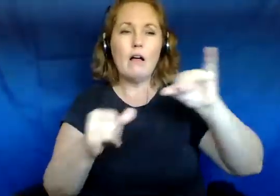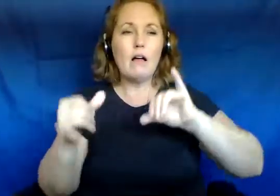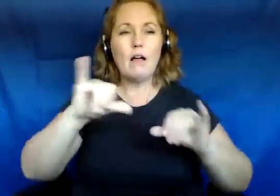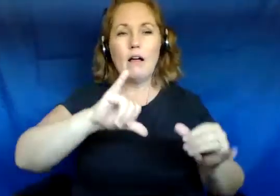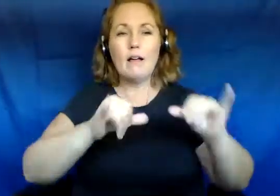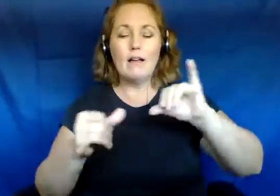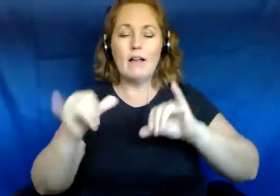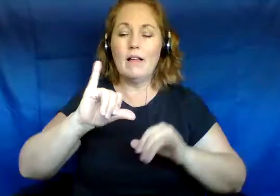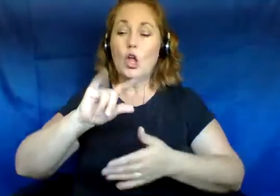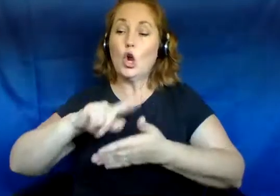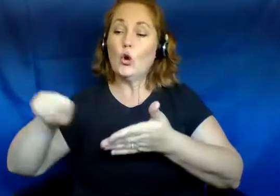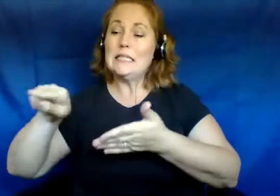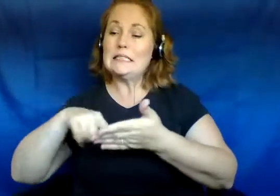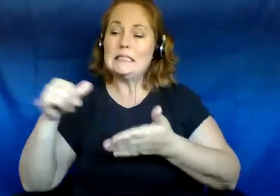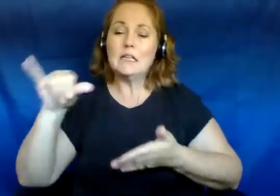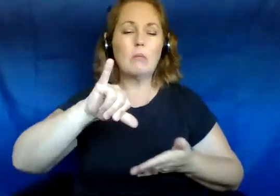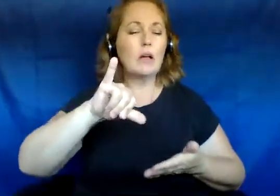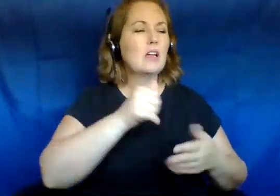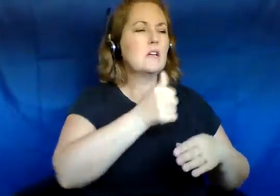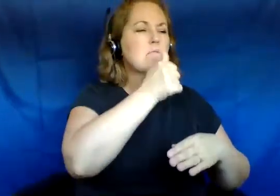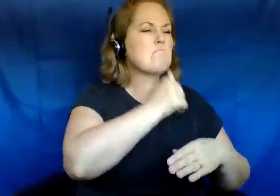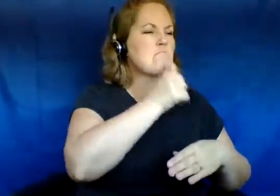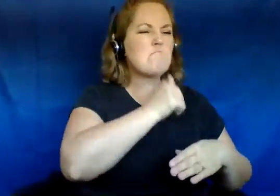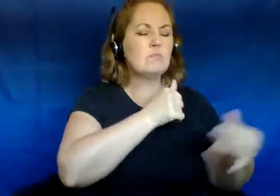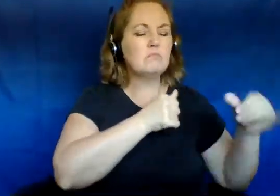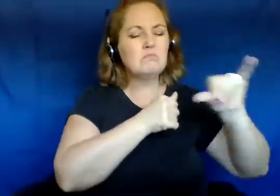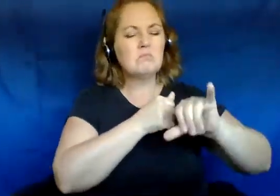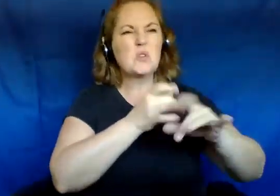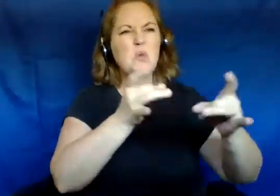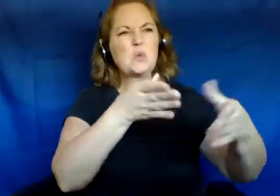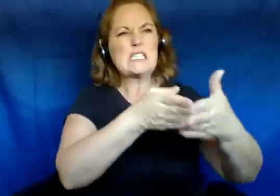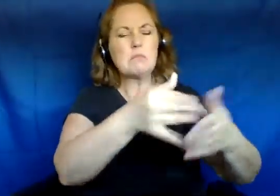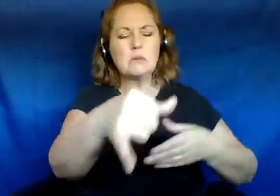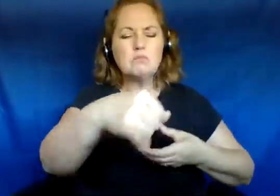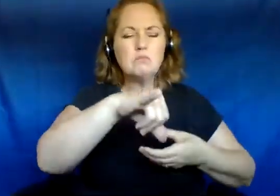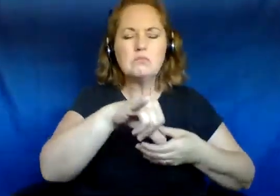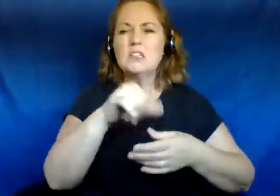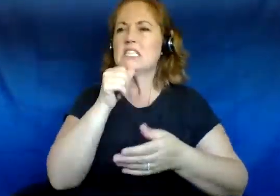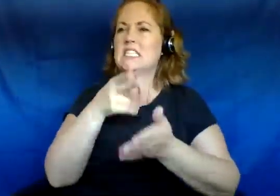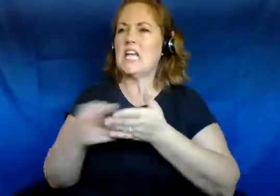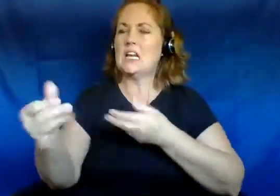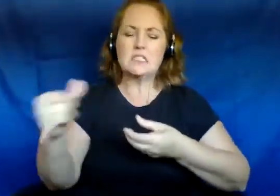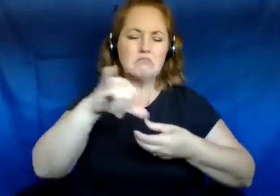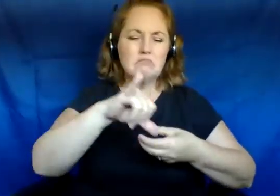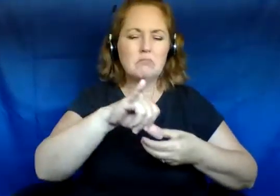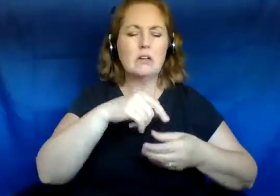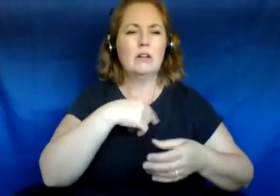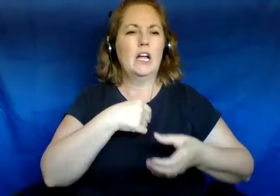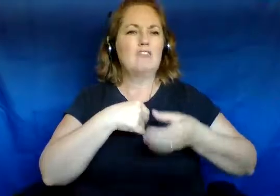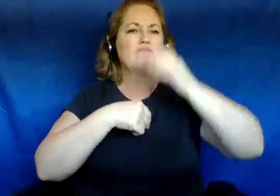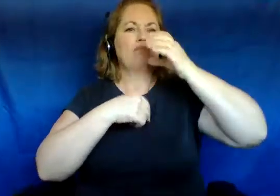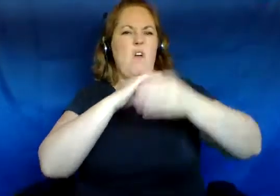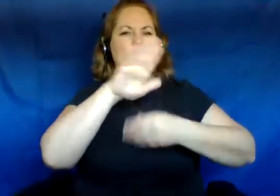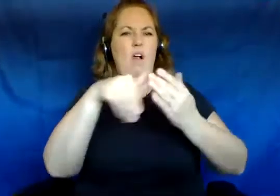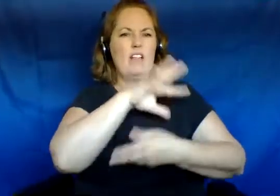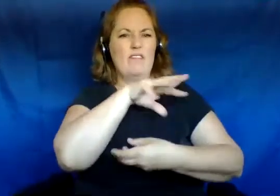of criticism, intolerance, resentment, and dishonesty. A need to assign blame is